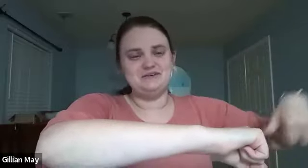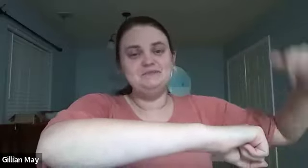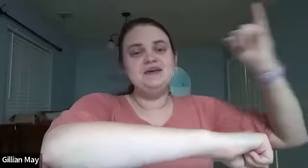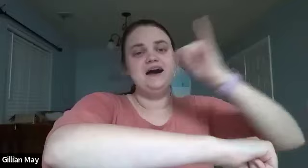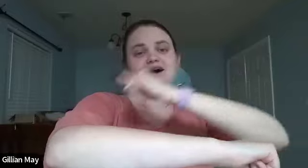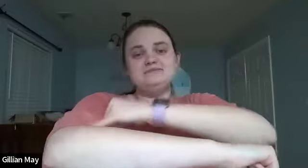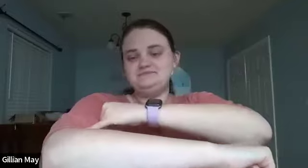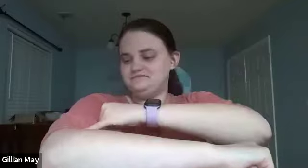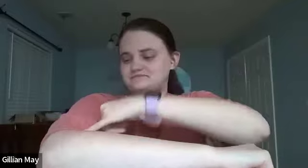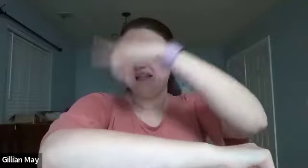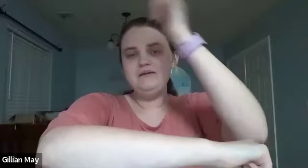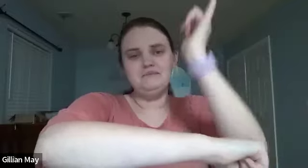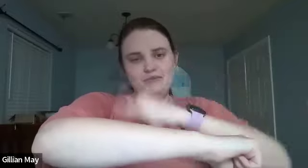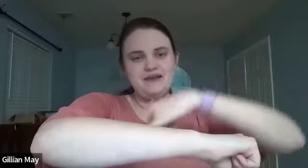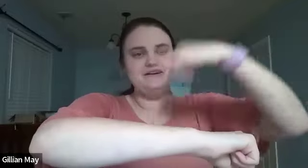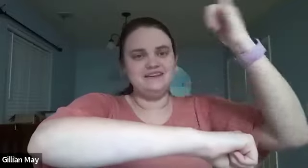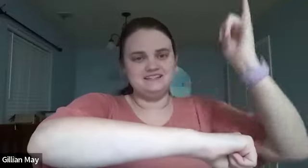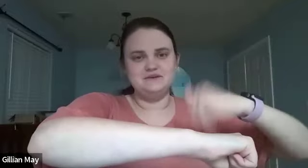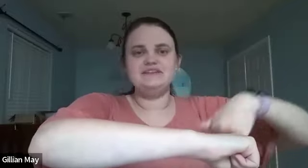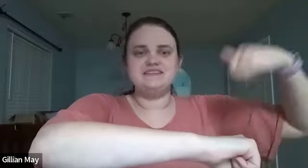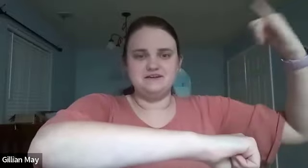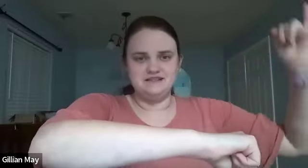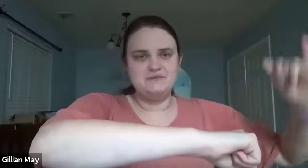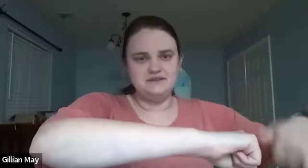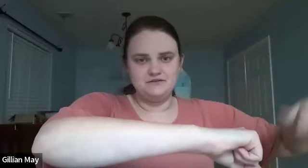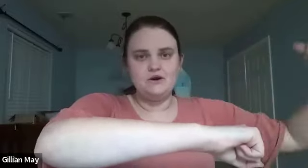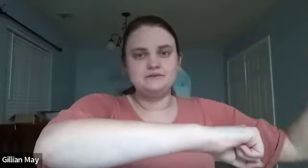giggle. But whale, it's gonna be like the tail slapping of the water.